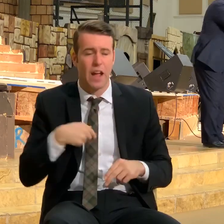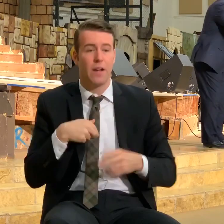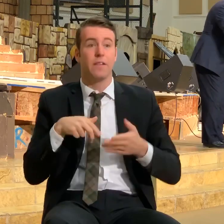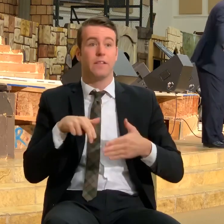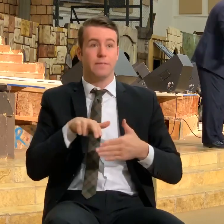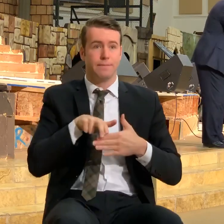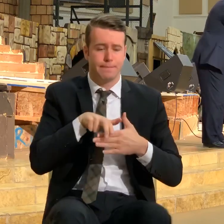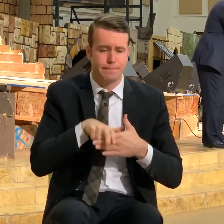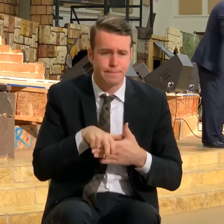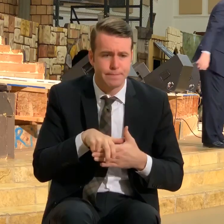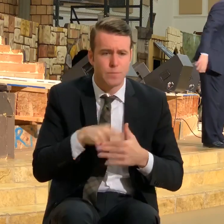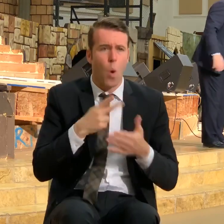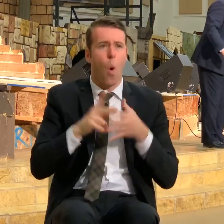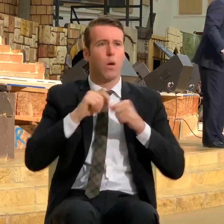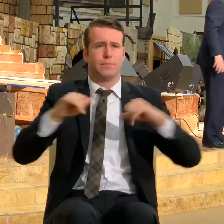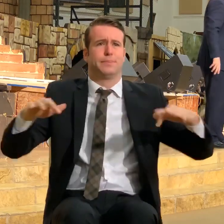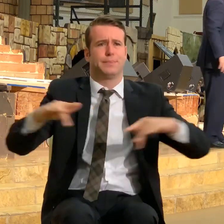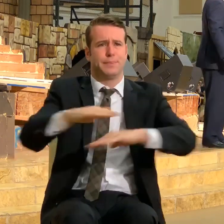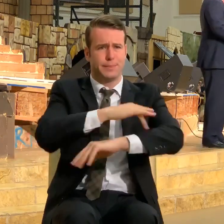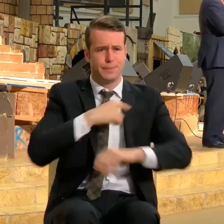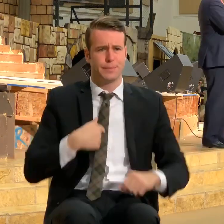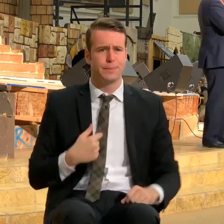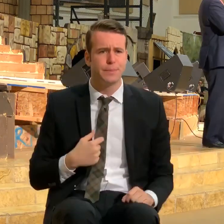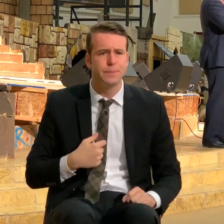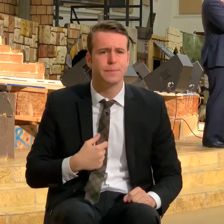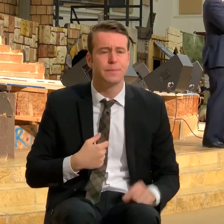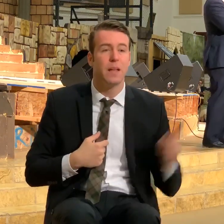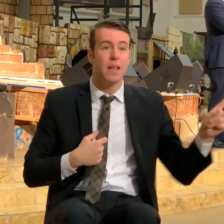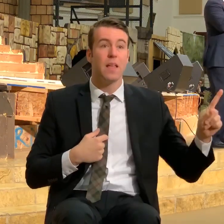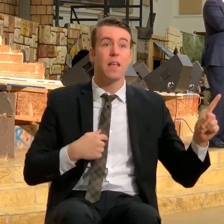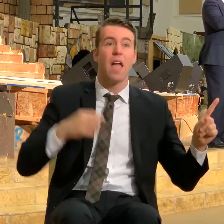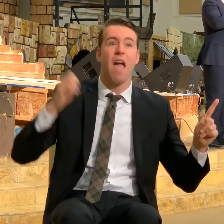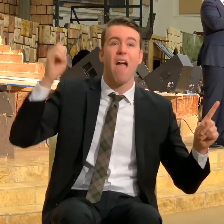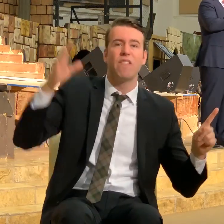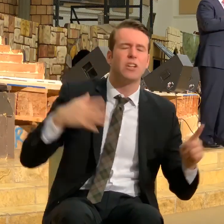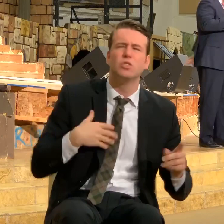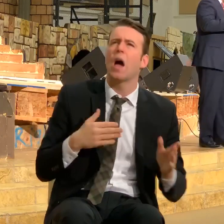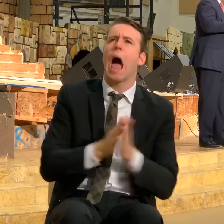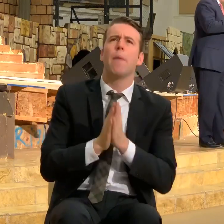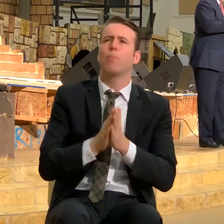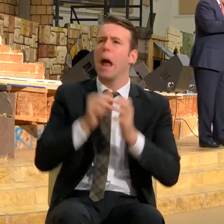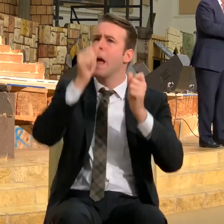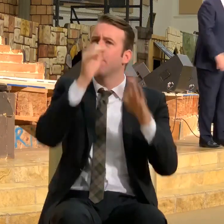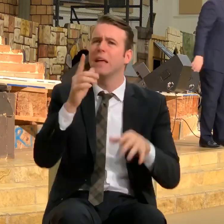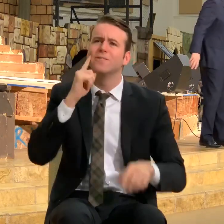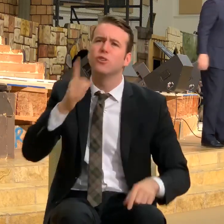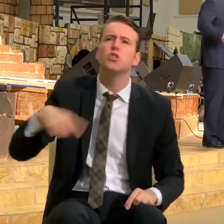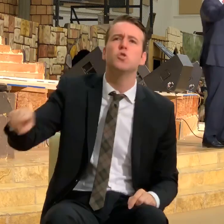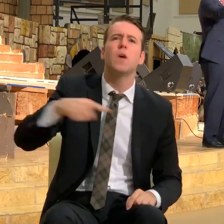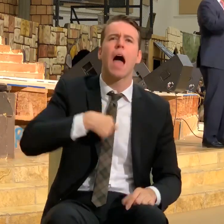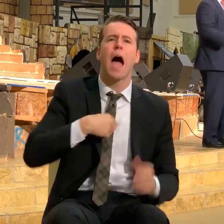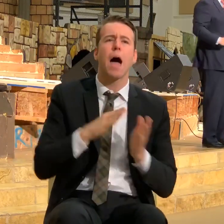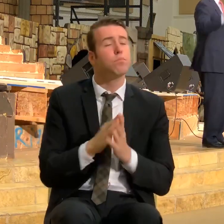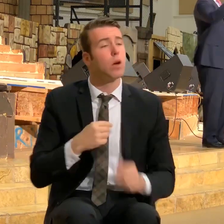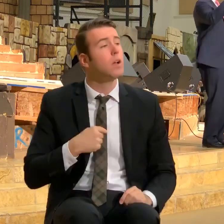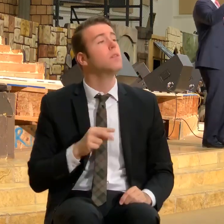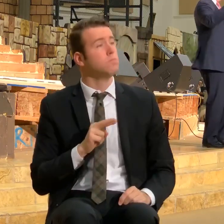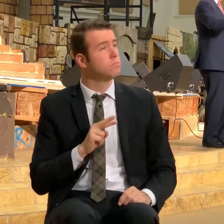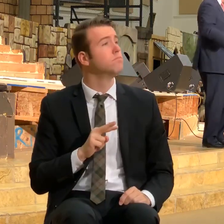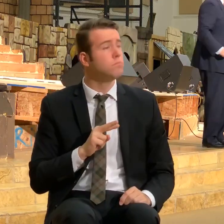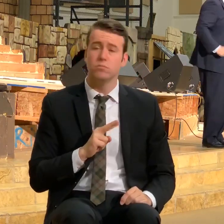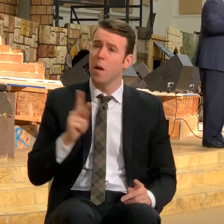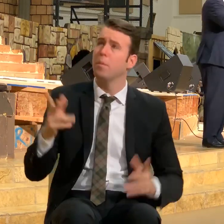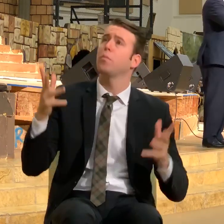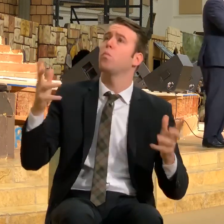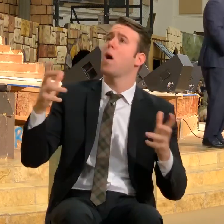that platform, and it was the Holy Ghost mosh pit. And he was praying. He said, "I'm going to pray blessing over some of you." And I was standing there, and boy, people